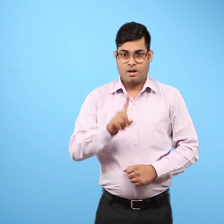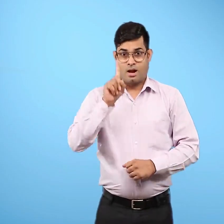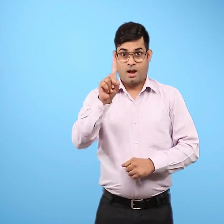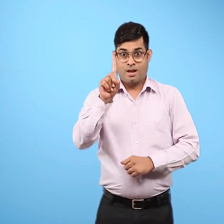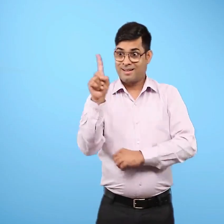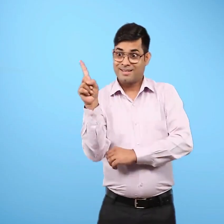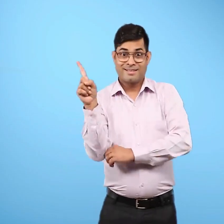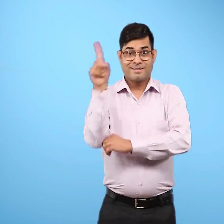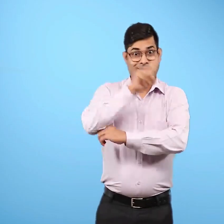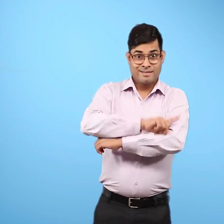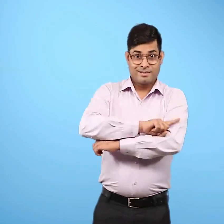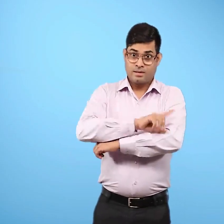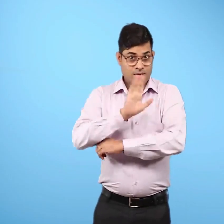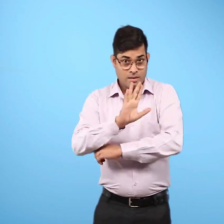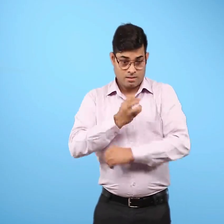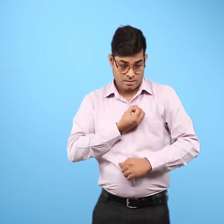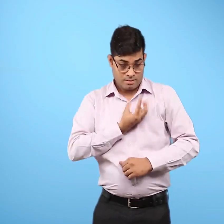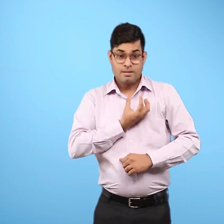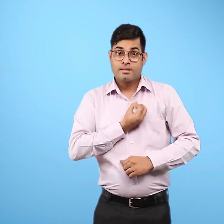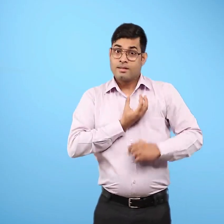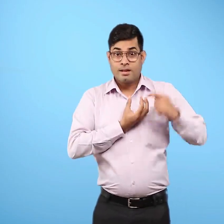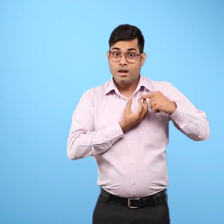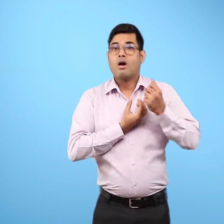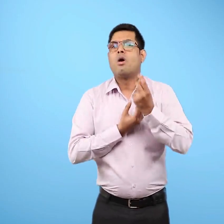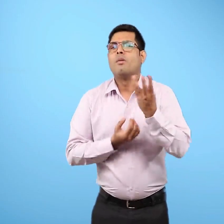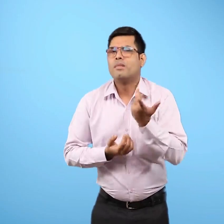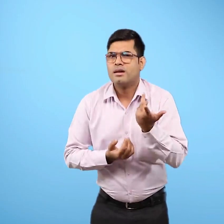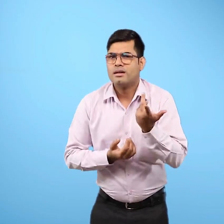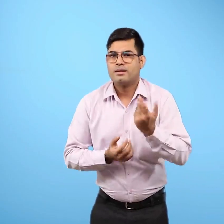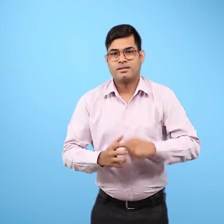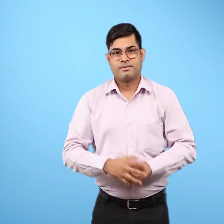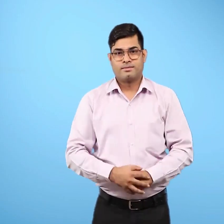Now find out how many times it beats in 1 day.